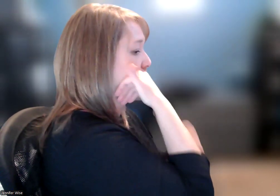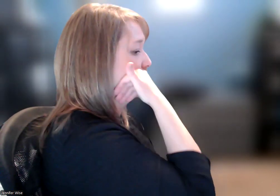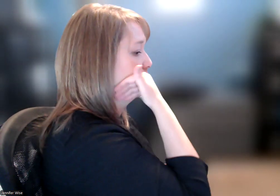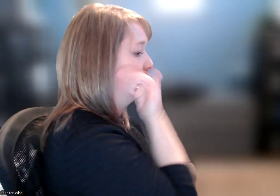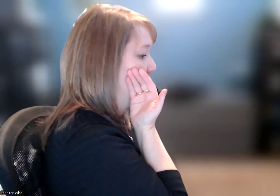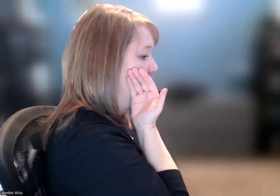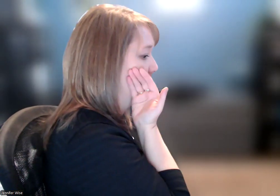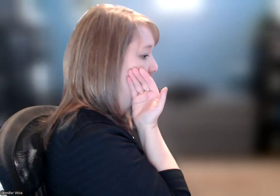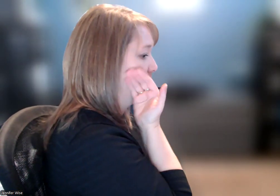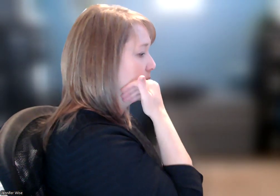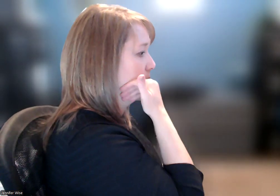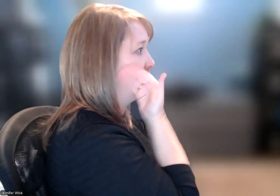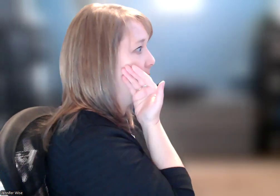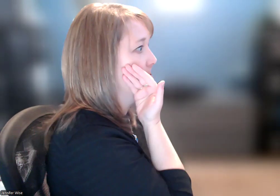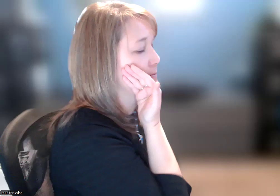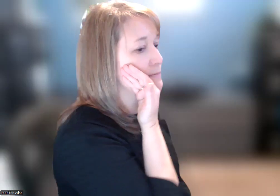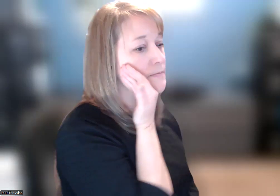So, like that.